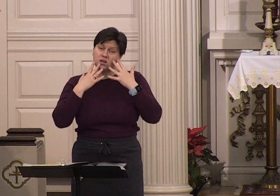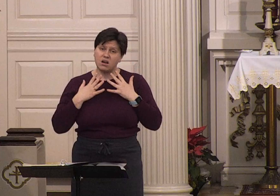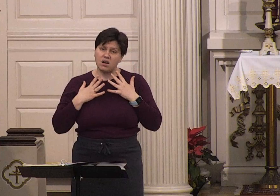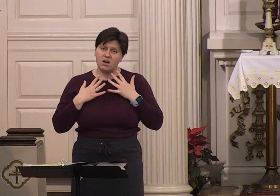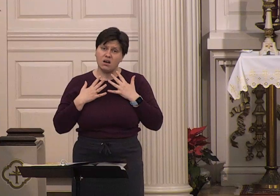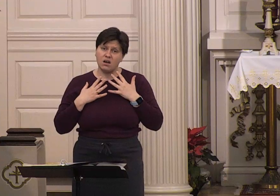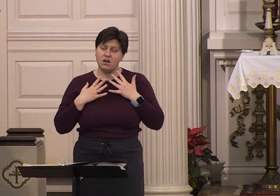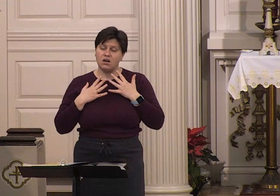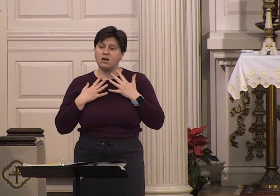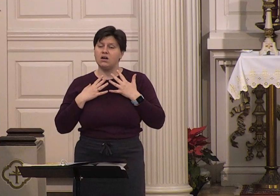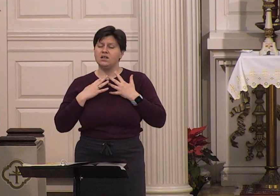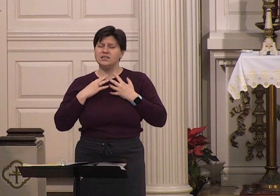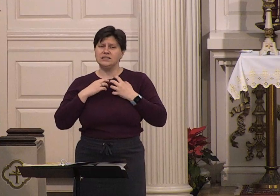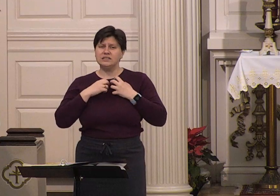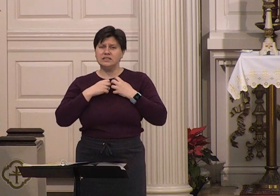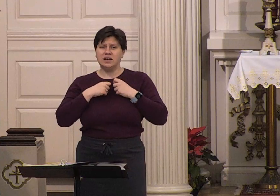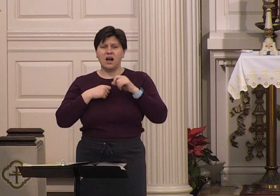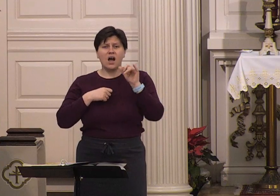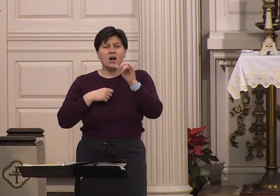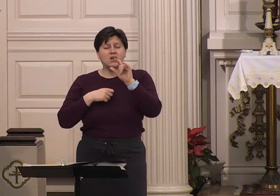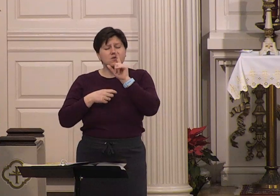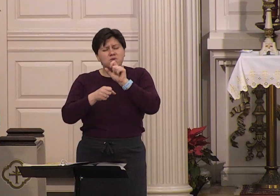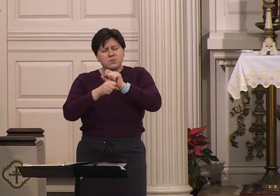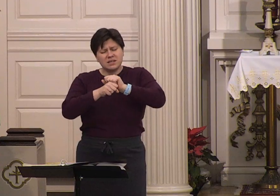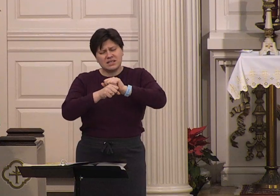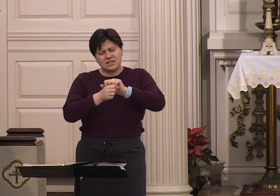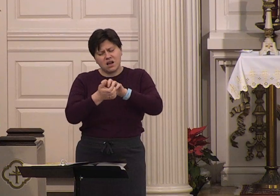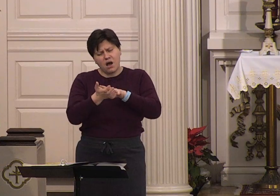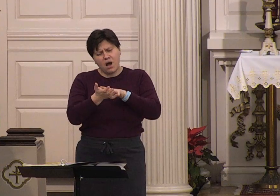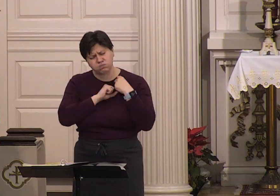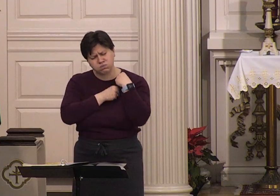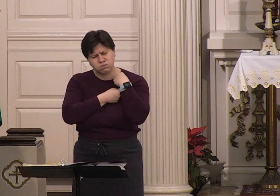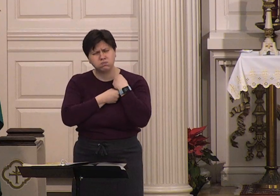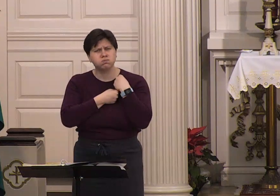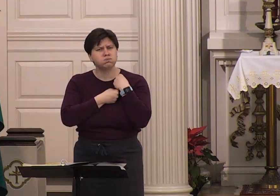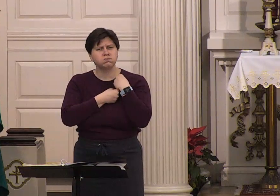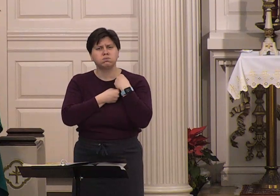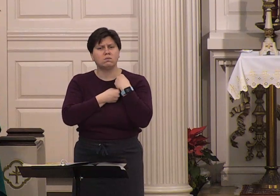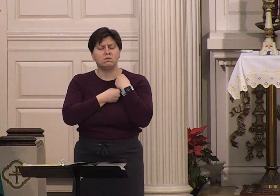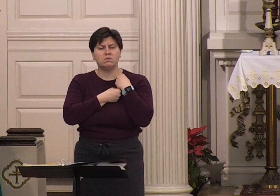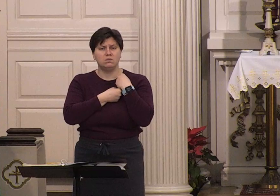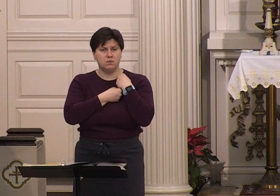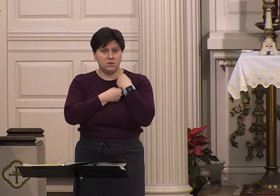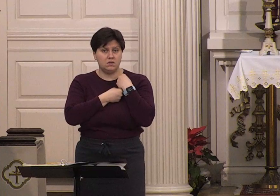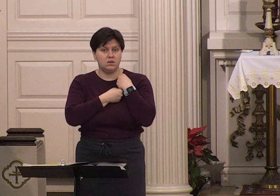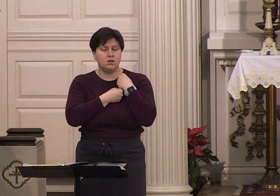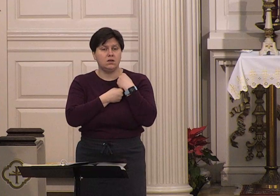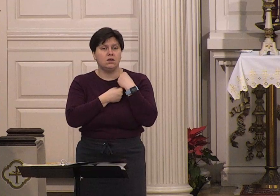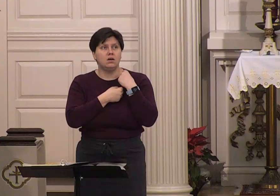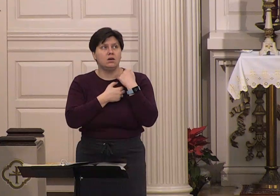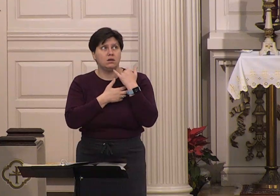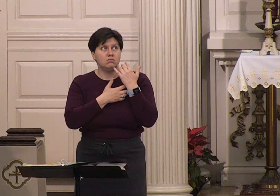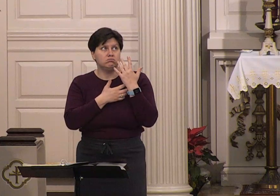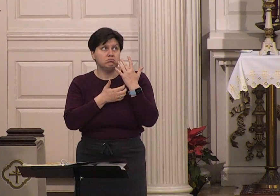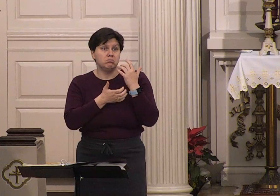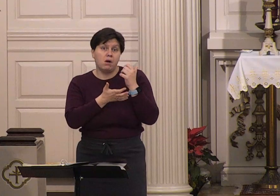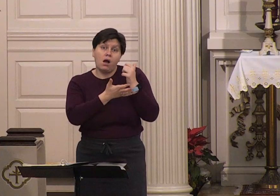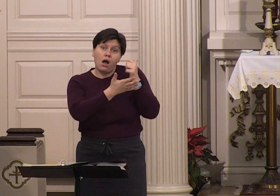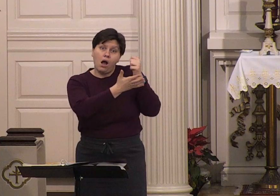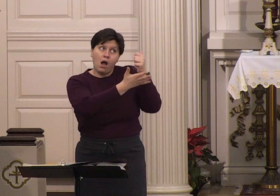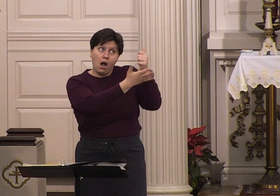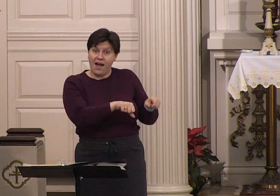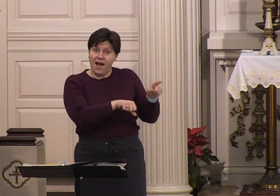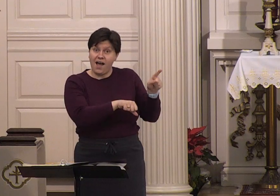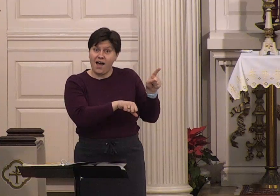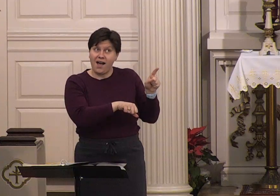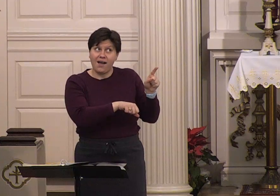you're crippled by sadness or even despair, there is help available. But